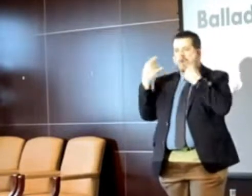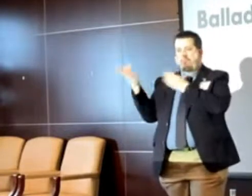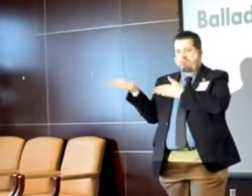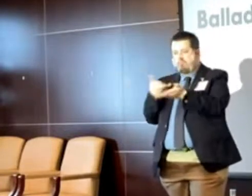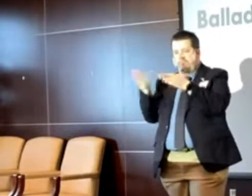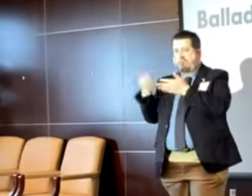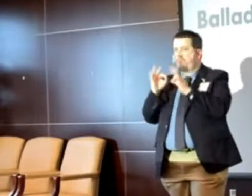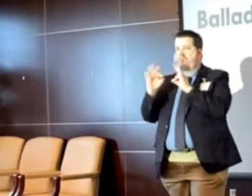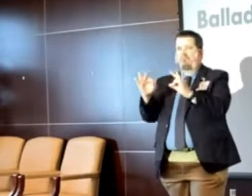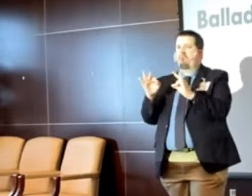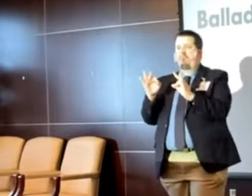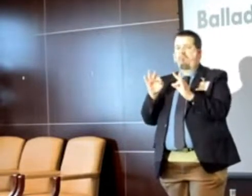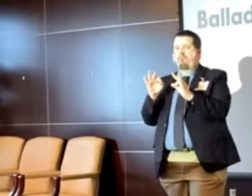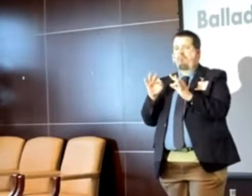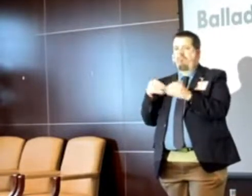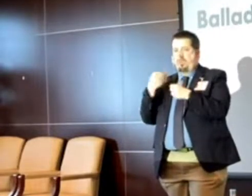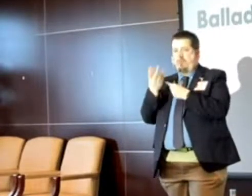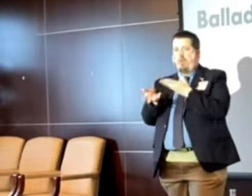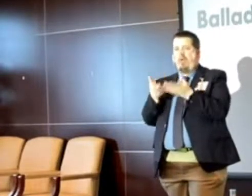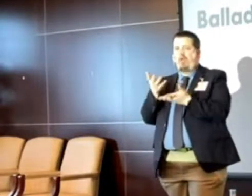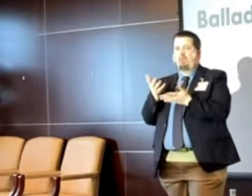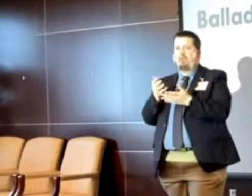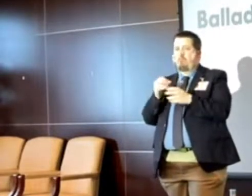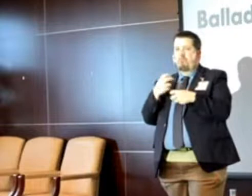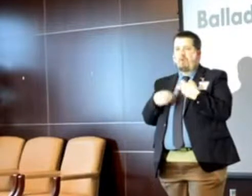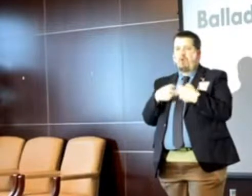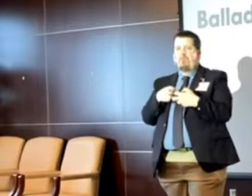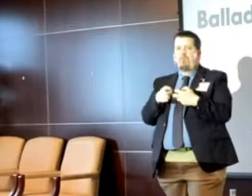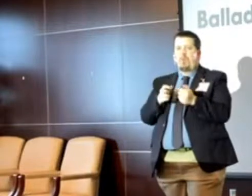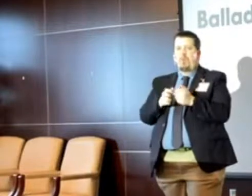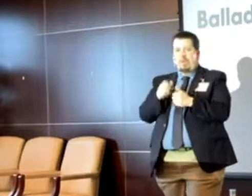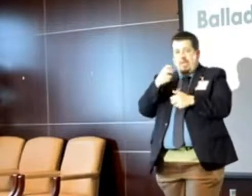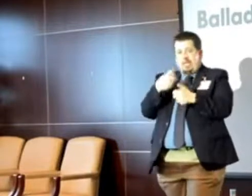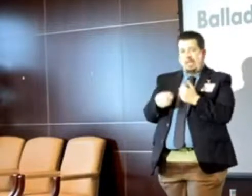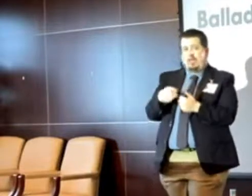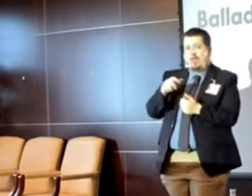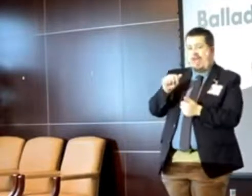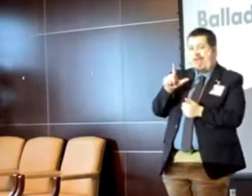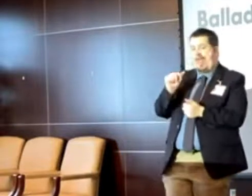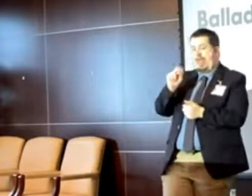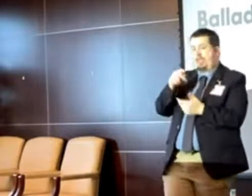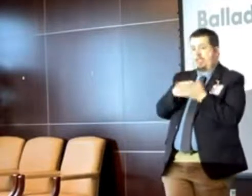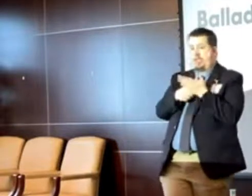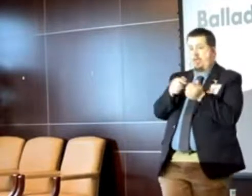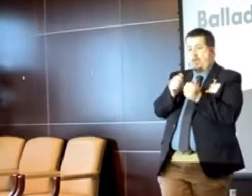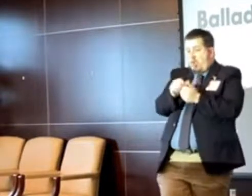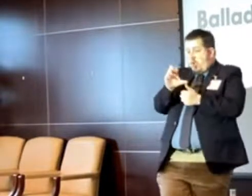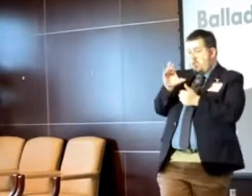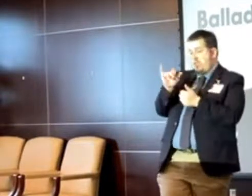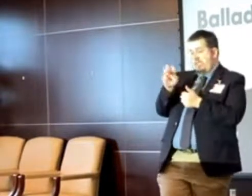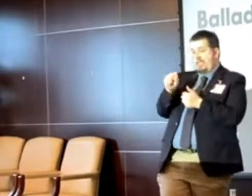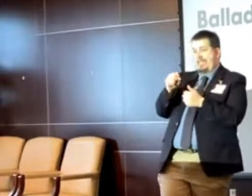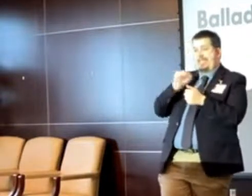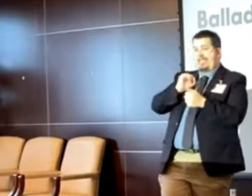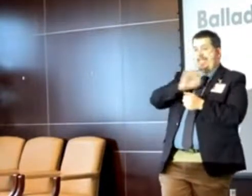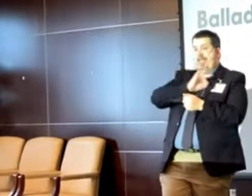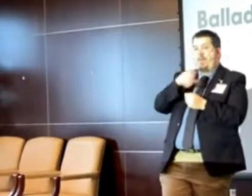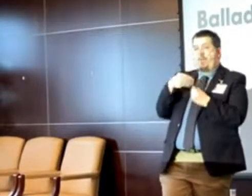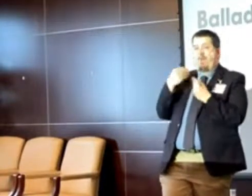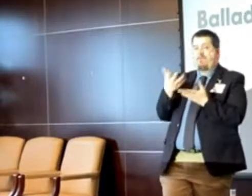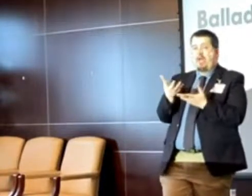do a great job at supplying that. And with the issues that Alan just discussed regarding crisis staffing, we're actually